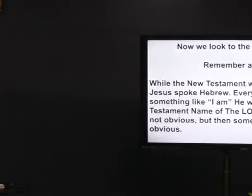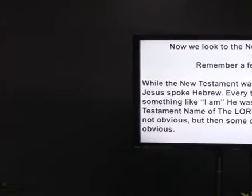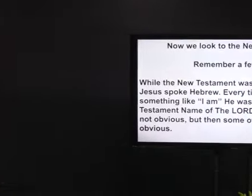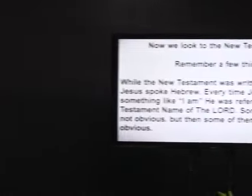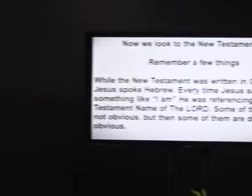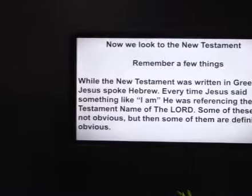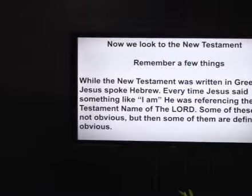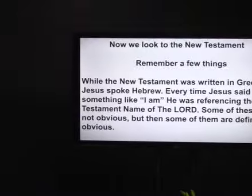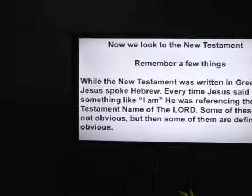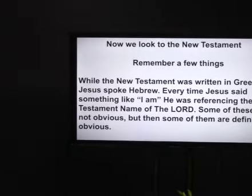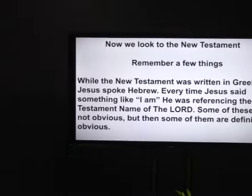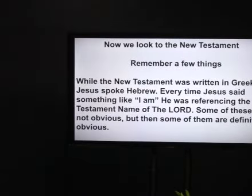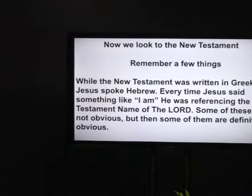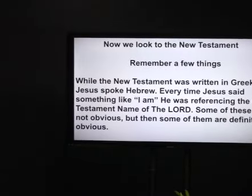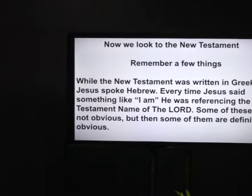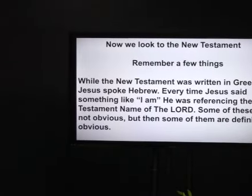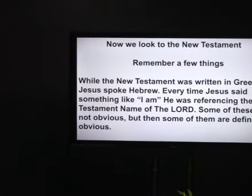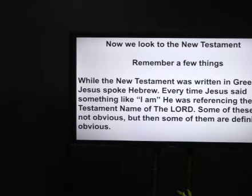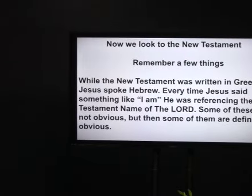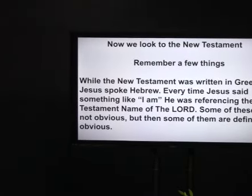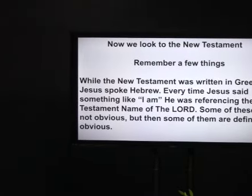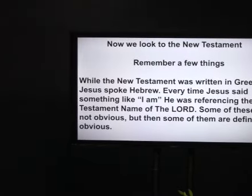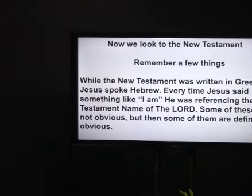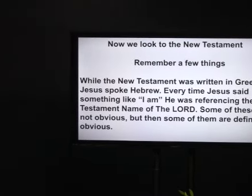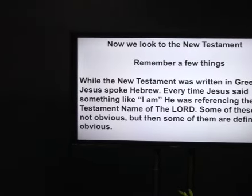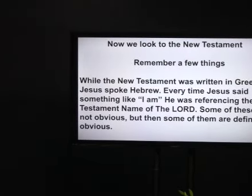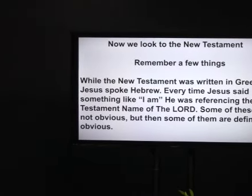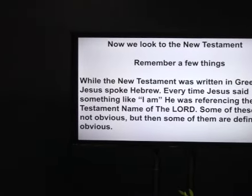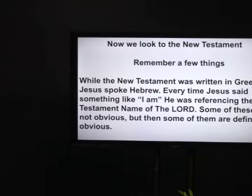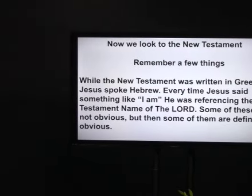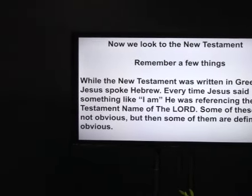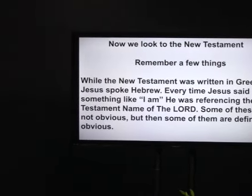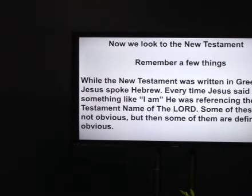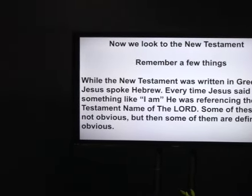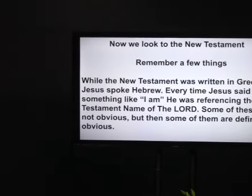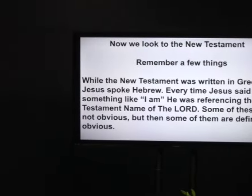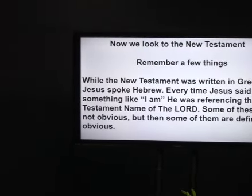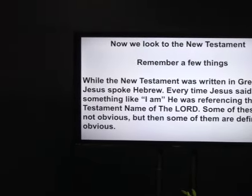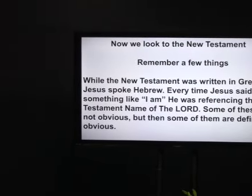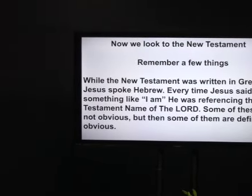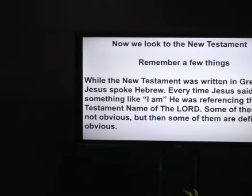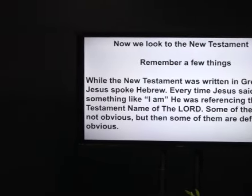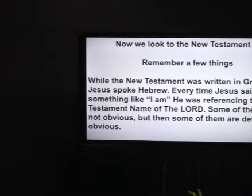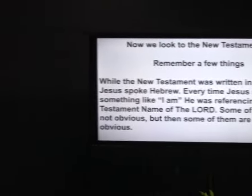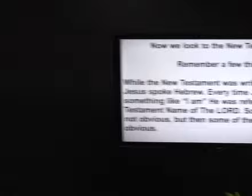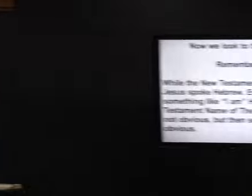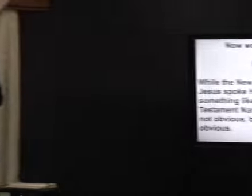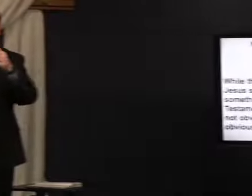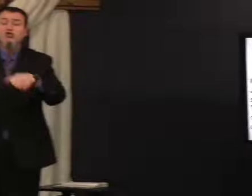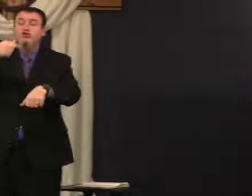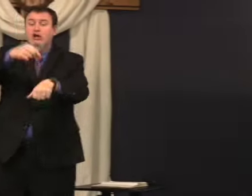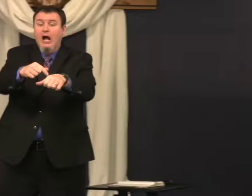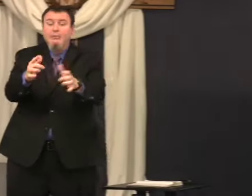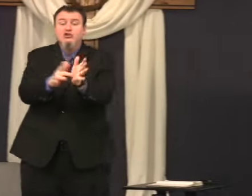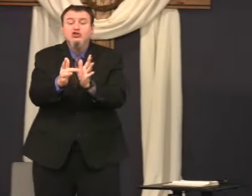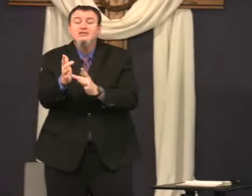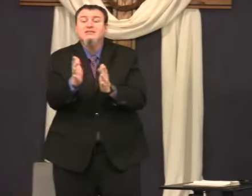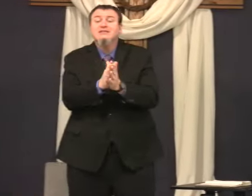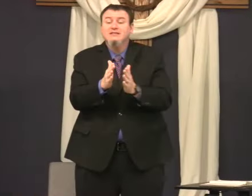Now, then we move to the New Testament. Now, I want to remind you that every